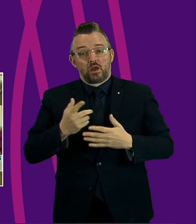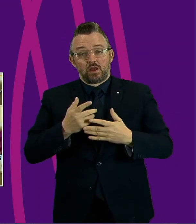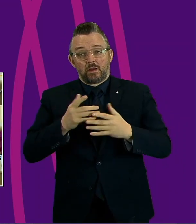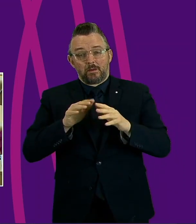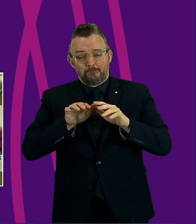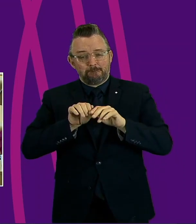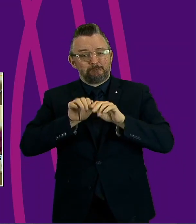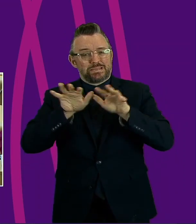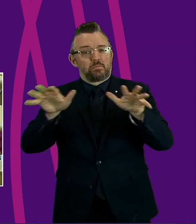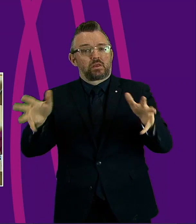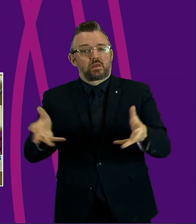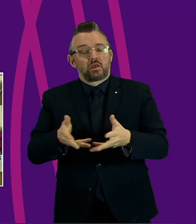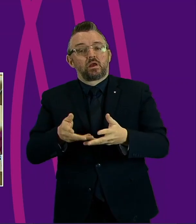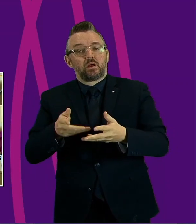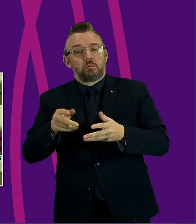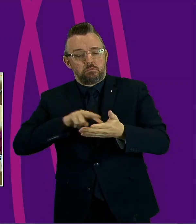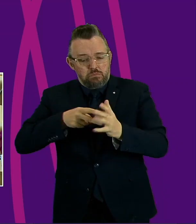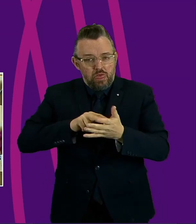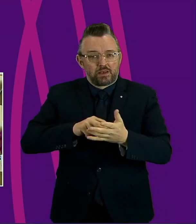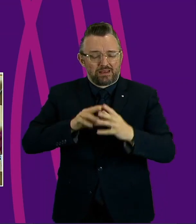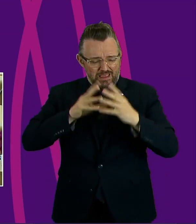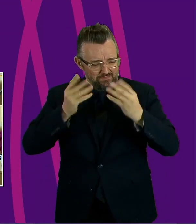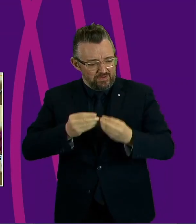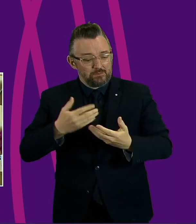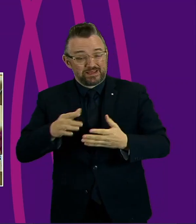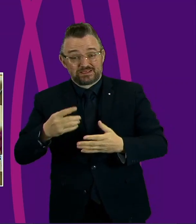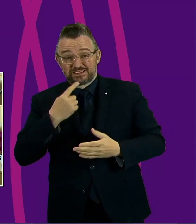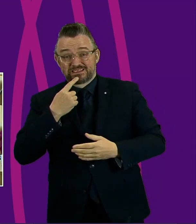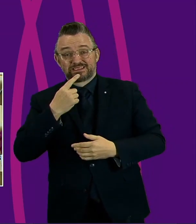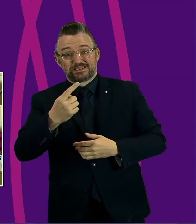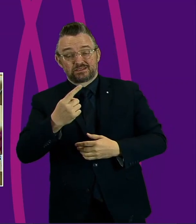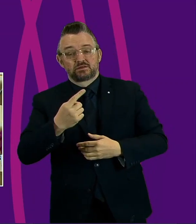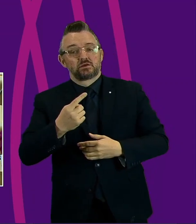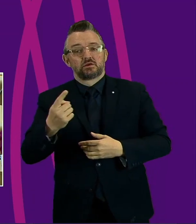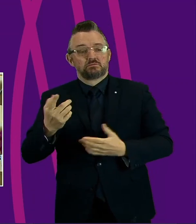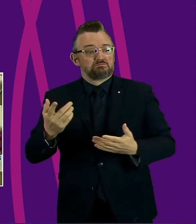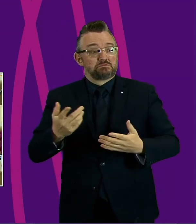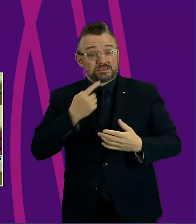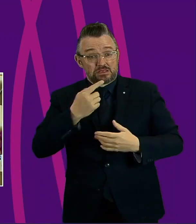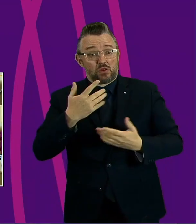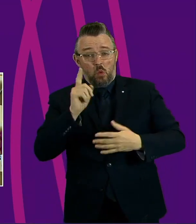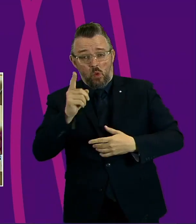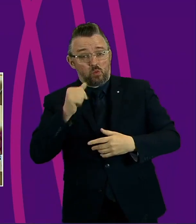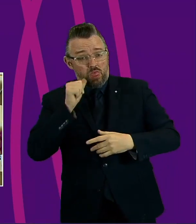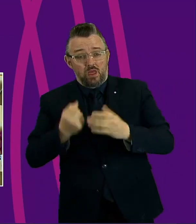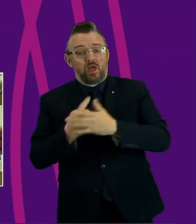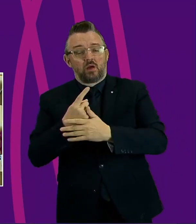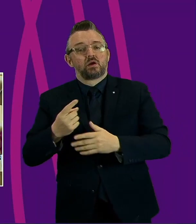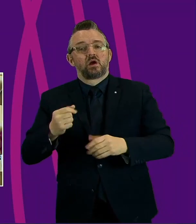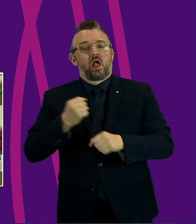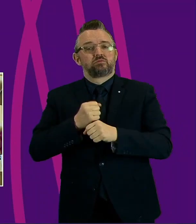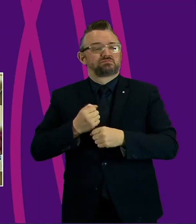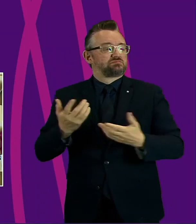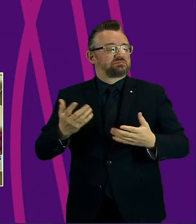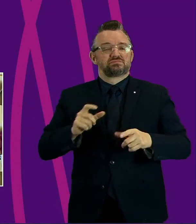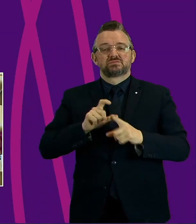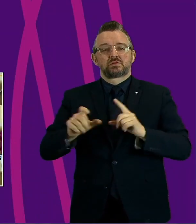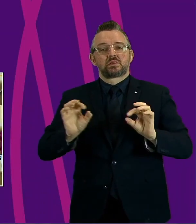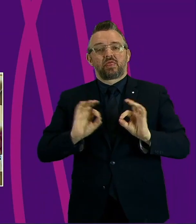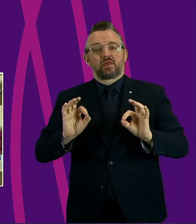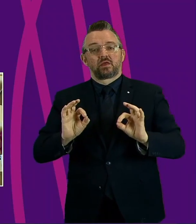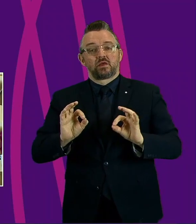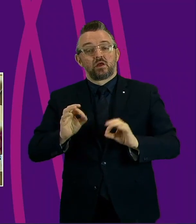planning exercises of the weaknesses in social care, the government did nothing. So when the COVID-19 virus reached